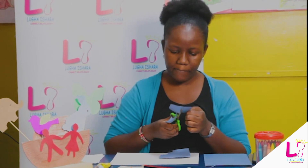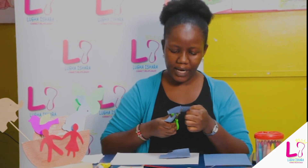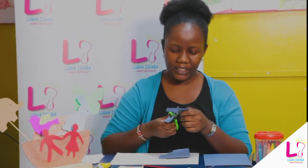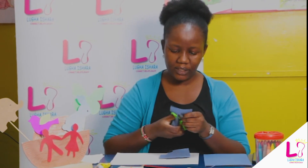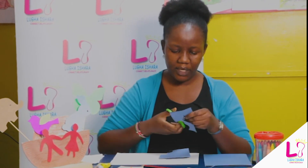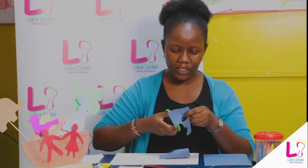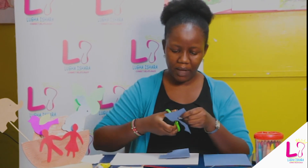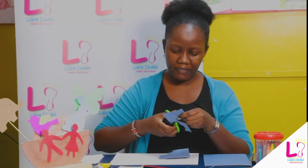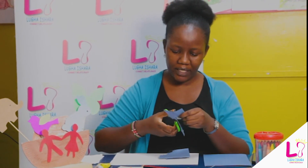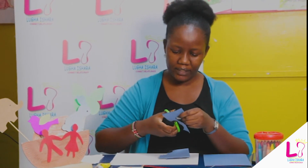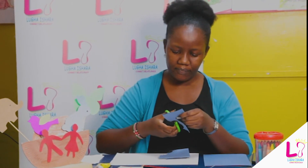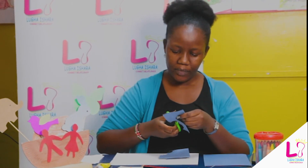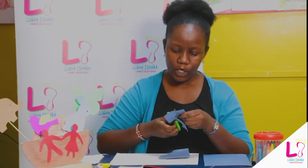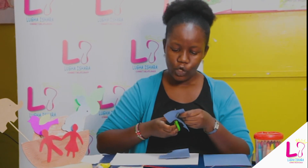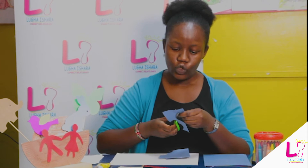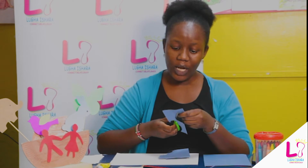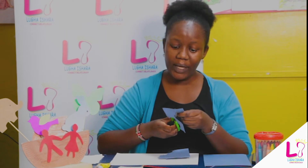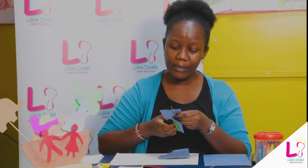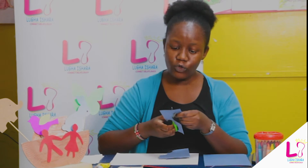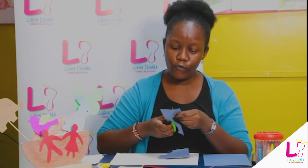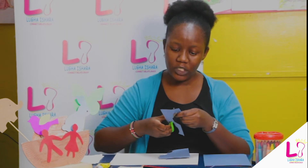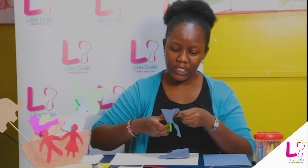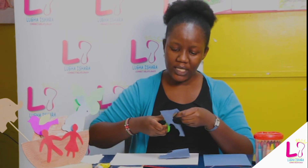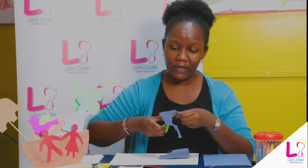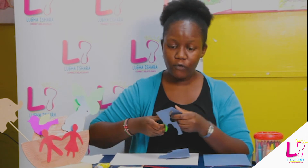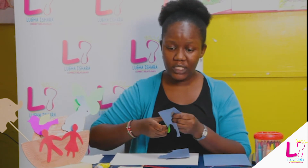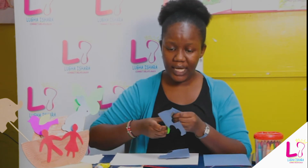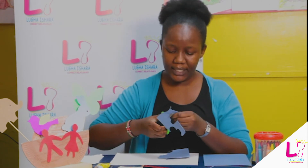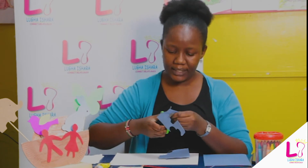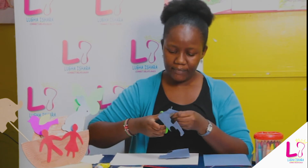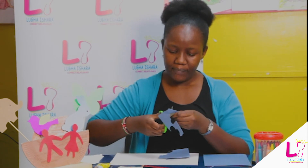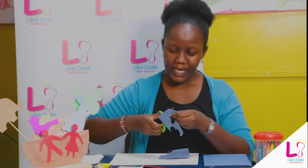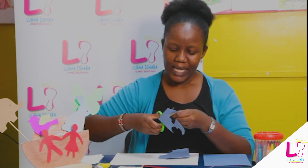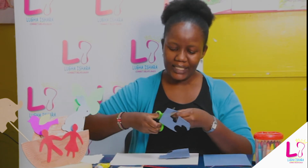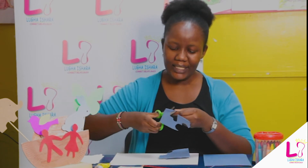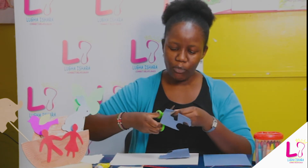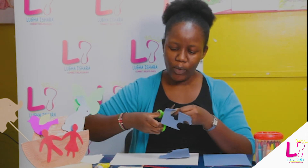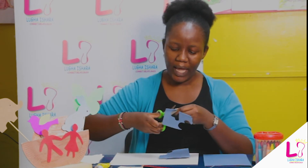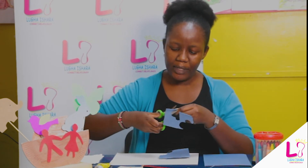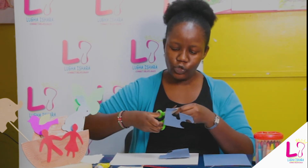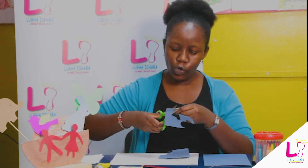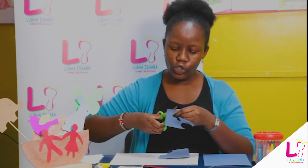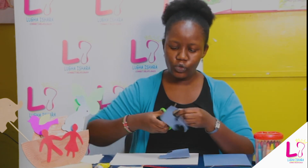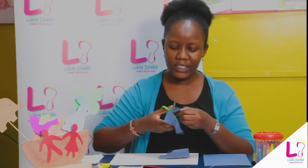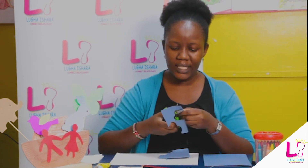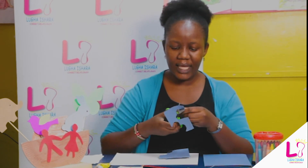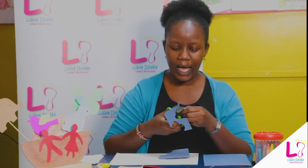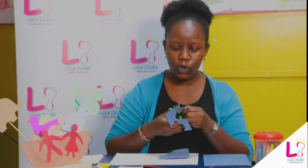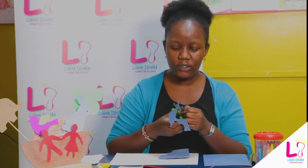Practice makes perfect. So now it comes to 40 days and 40 nights. It's the same way we have been told to stay in the house